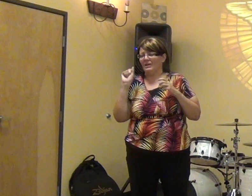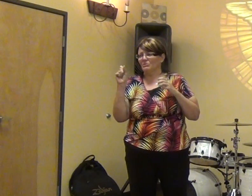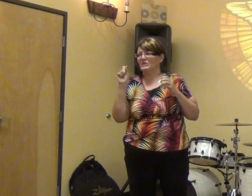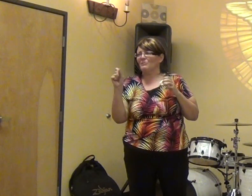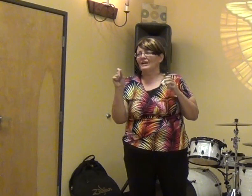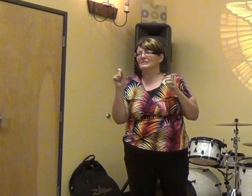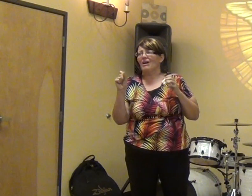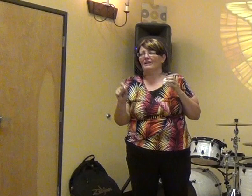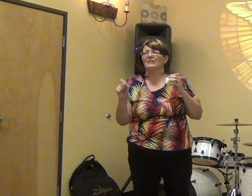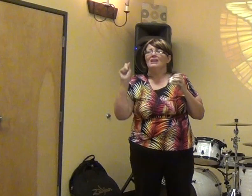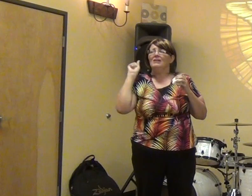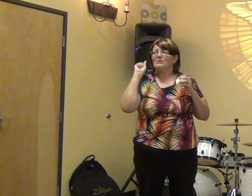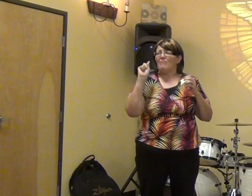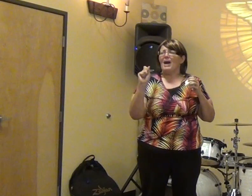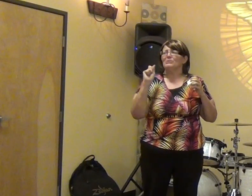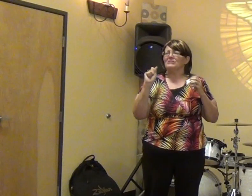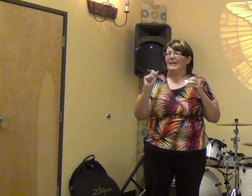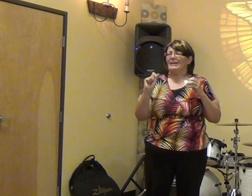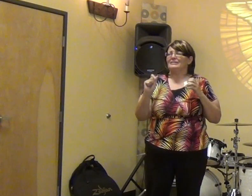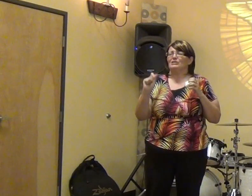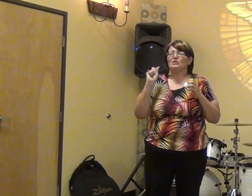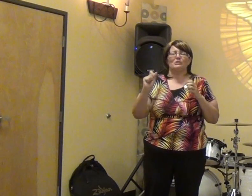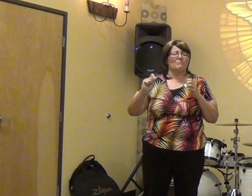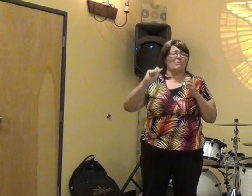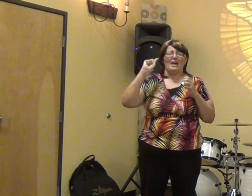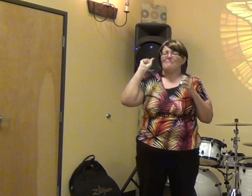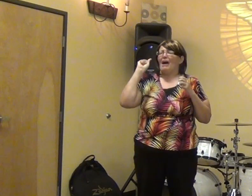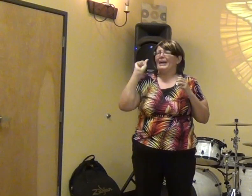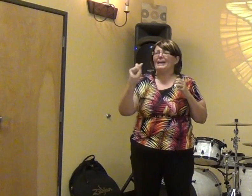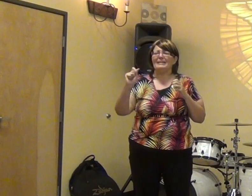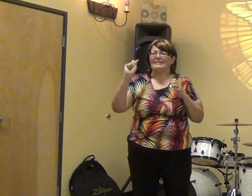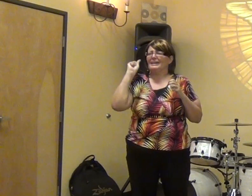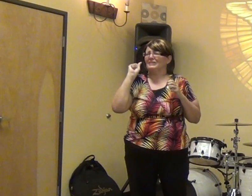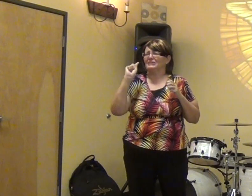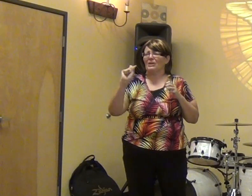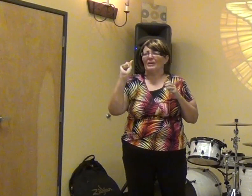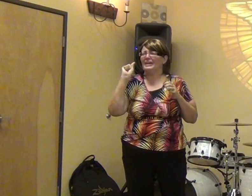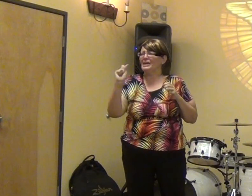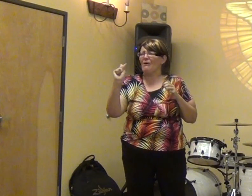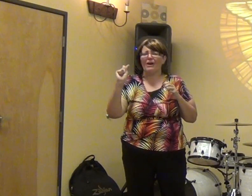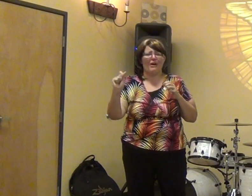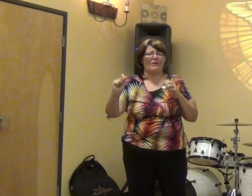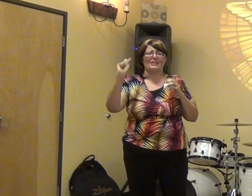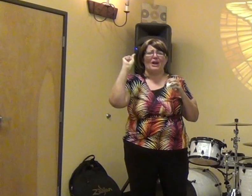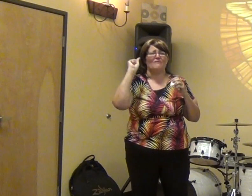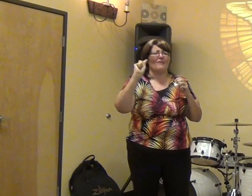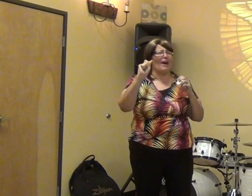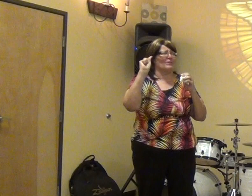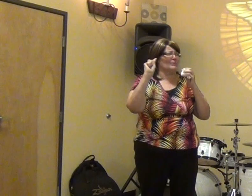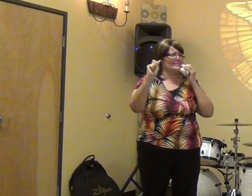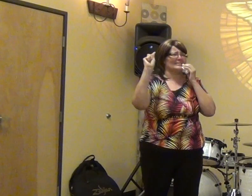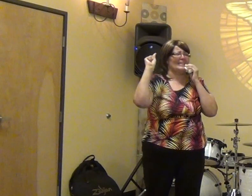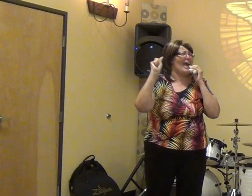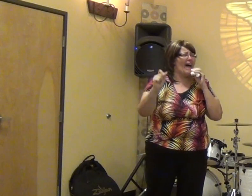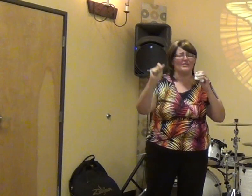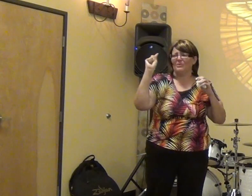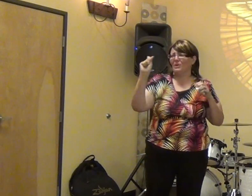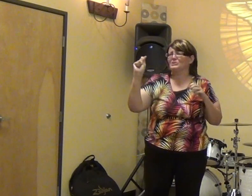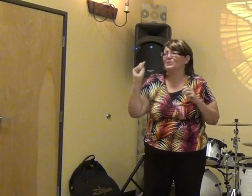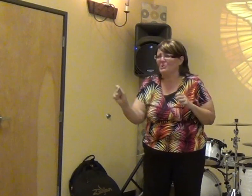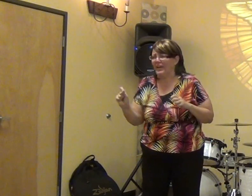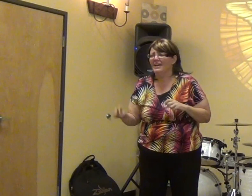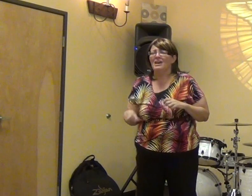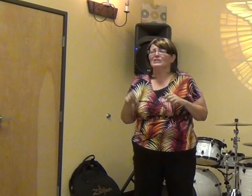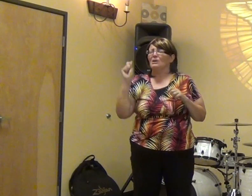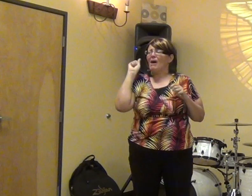your response cards, the Bible says that you can pray about anything concerning here on earth, and our Father which is in heaven